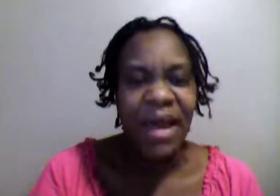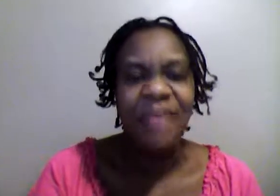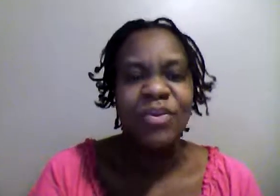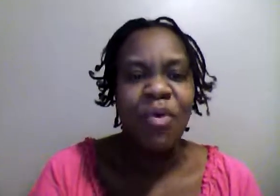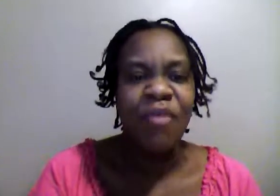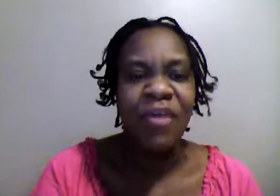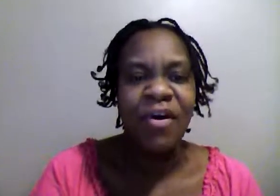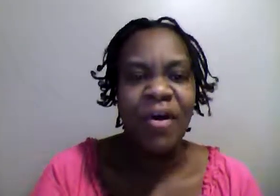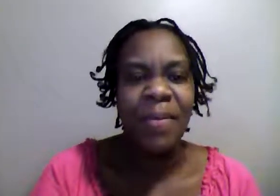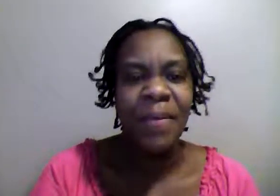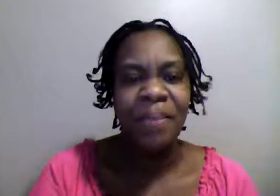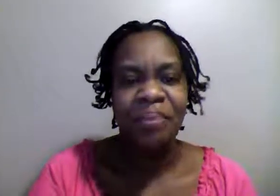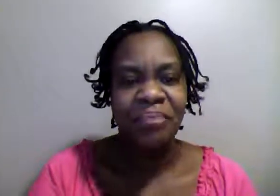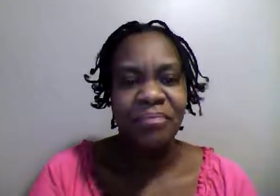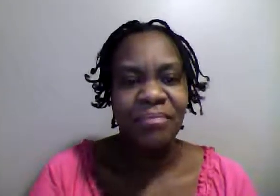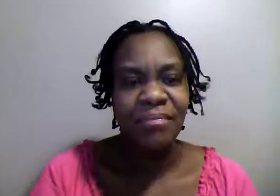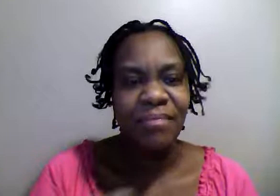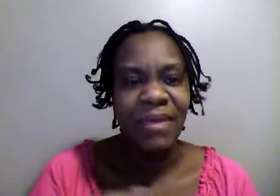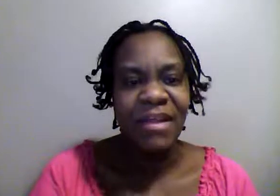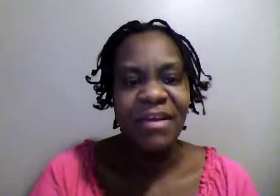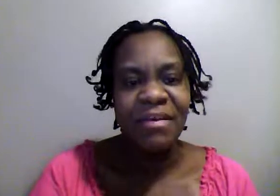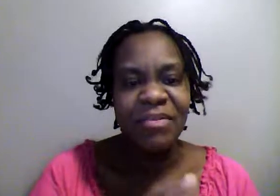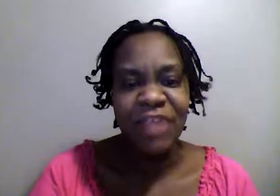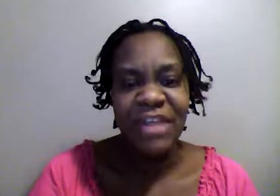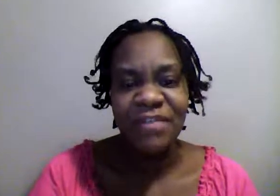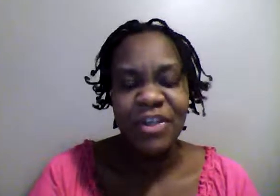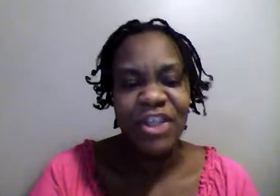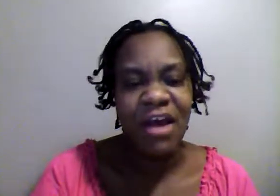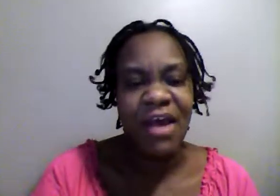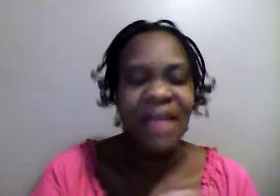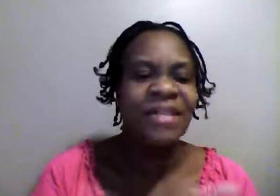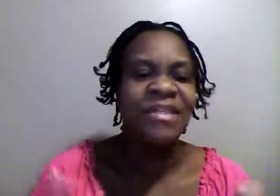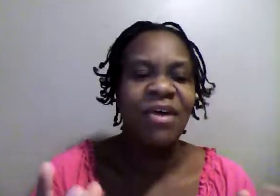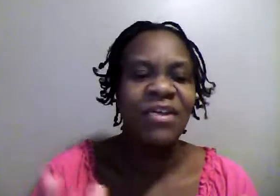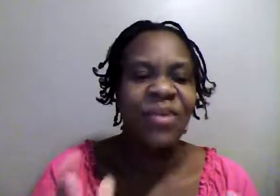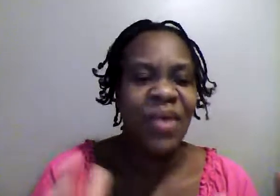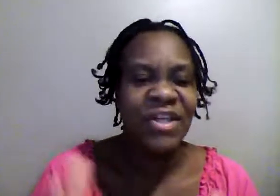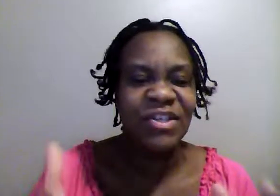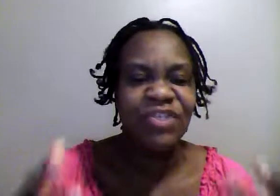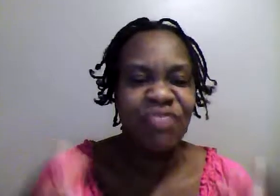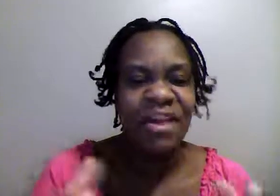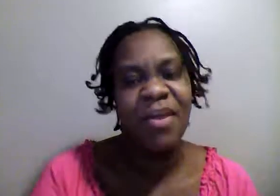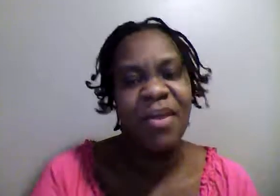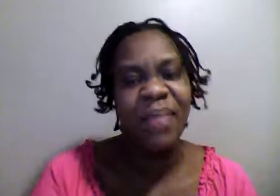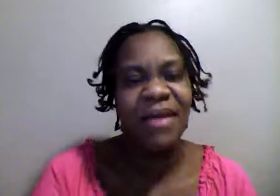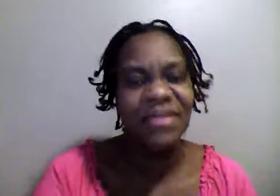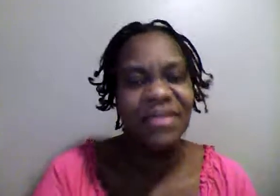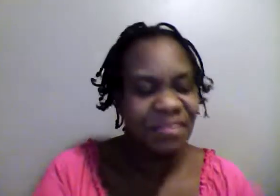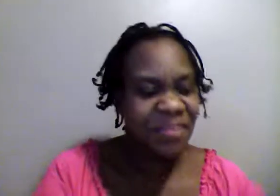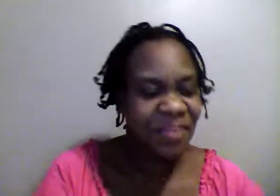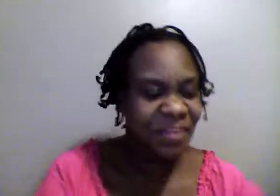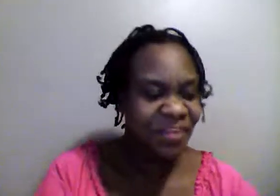to overcome the transfer shock, and it is also going to strengthen your plant.